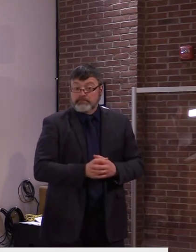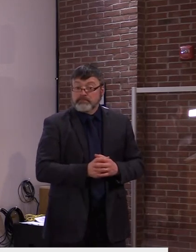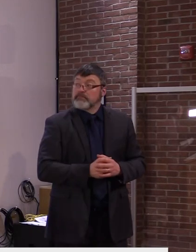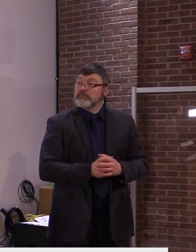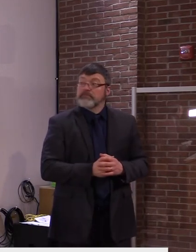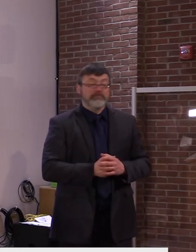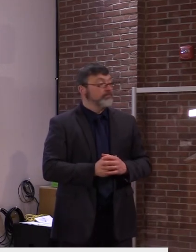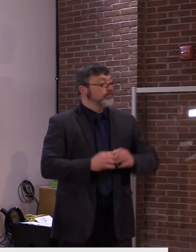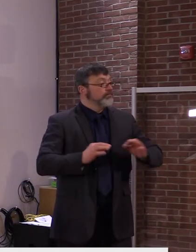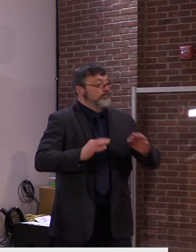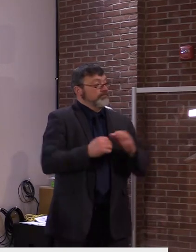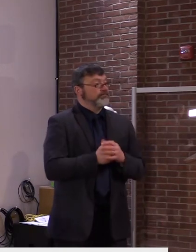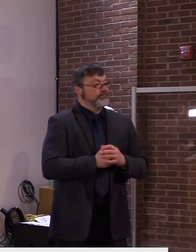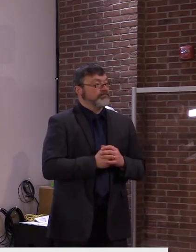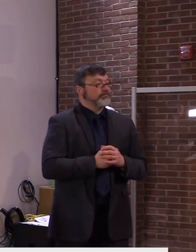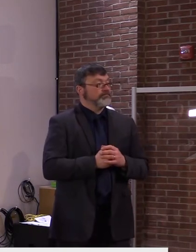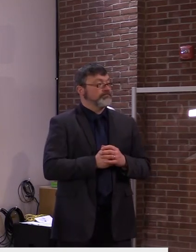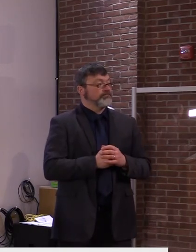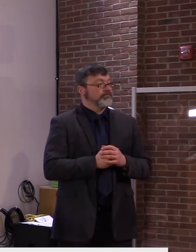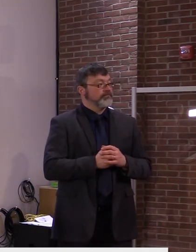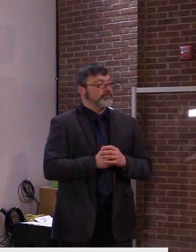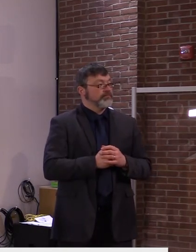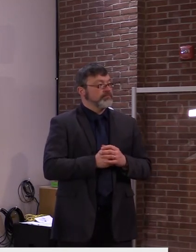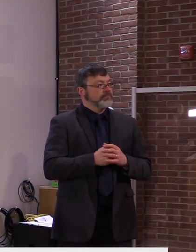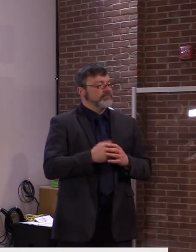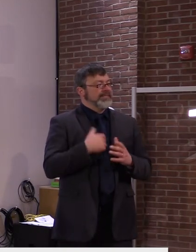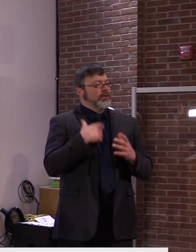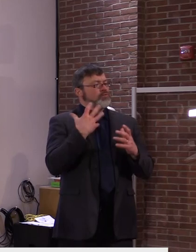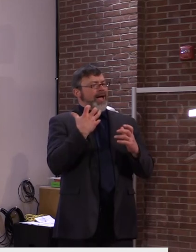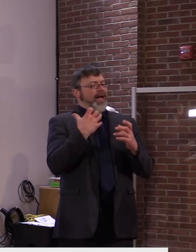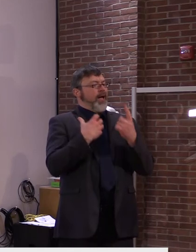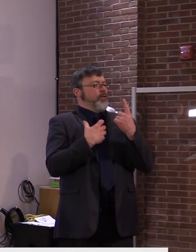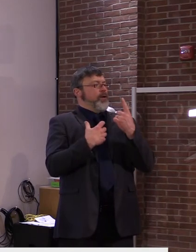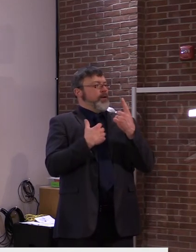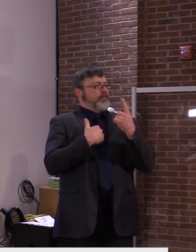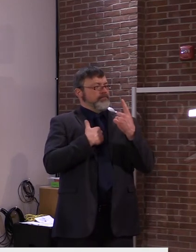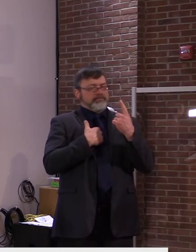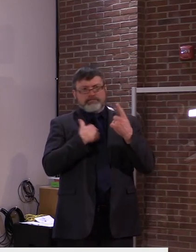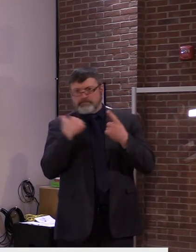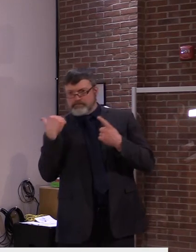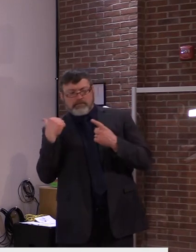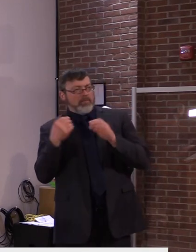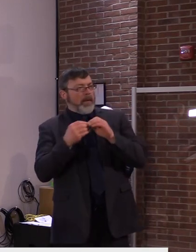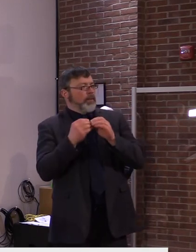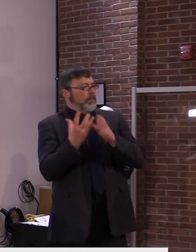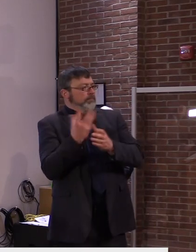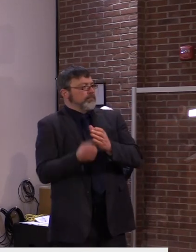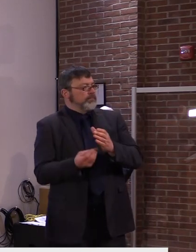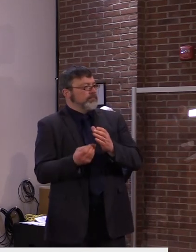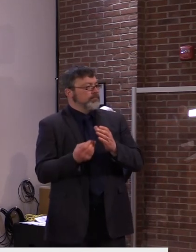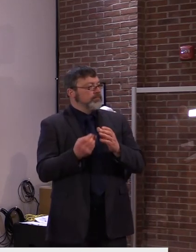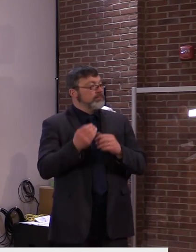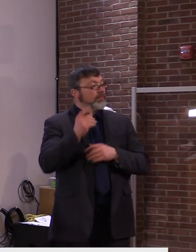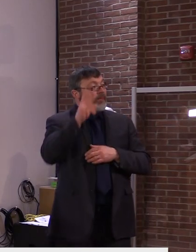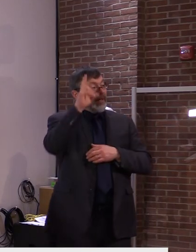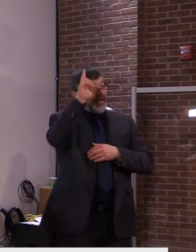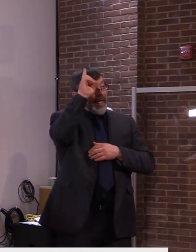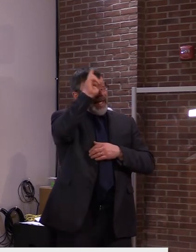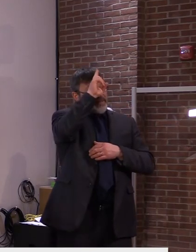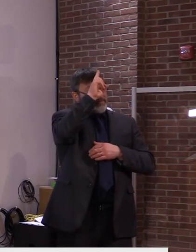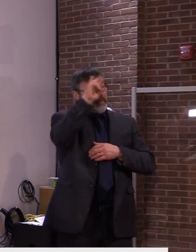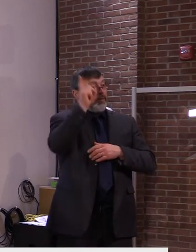The only thing I haven't shown you is that hospitalizations have slightly decreased to 47, as has ICU